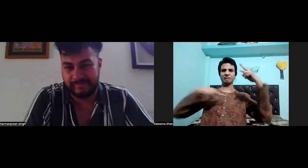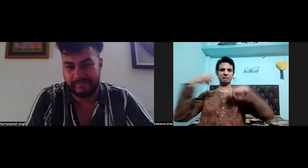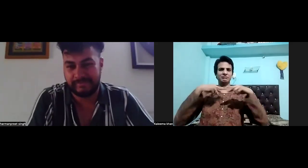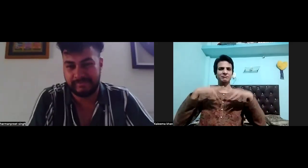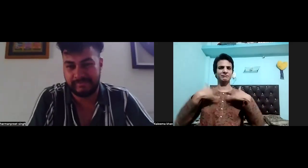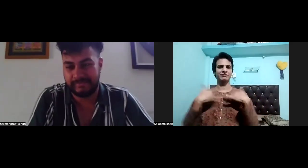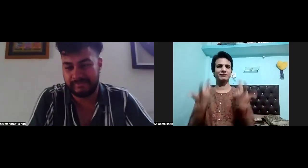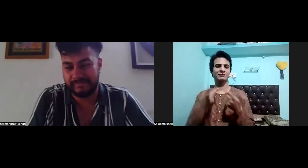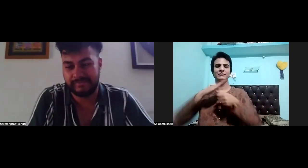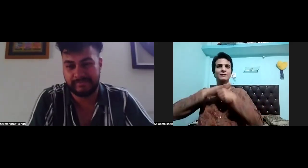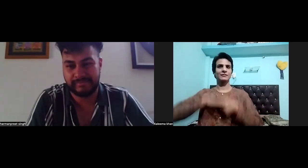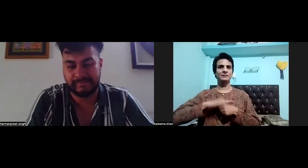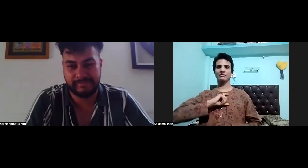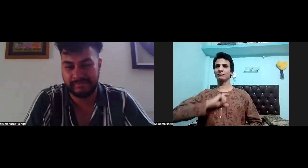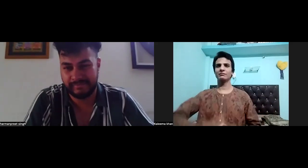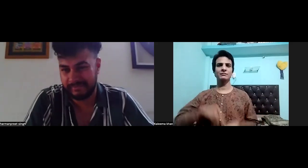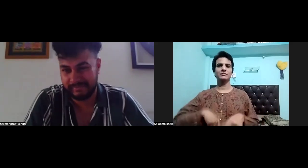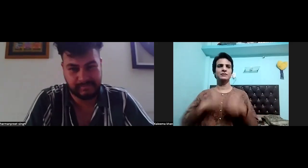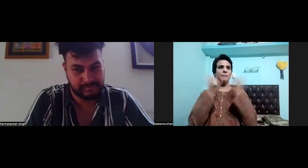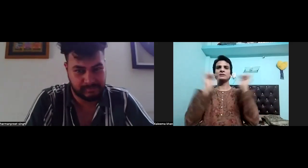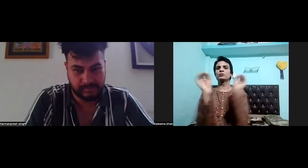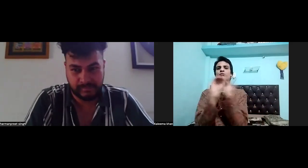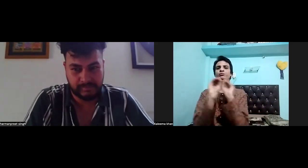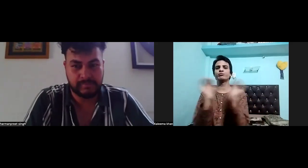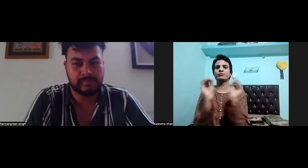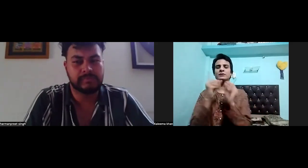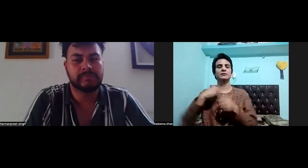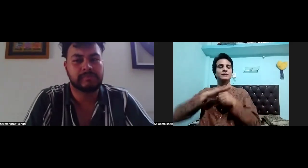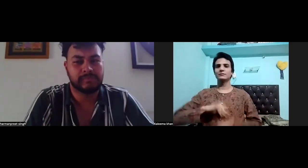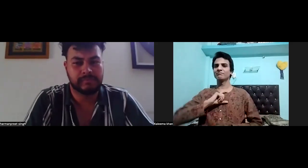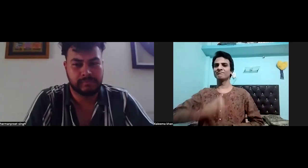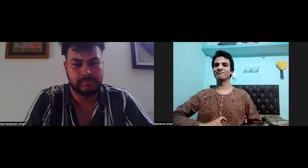abuse from friends, from family, a lot of negative, uh,